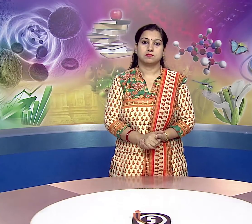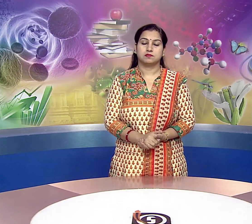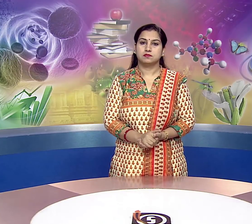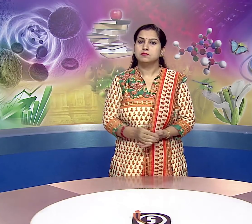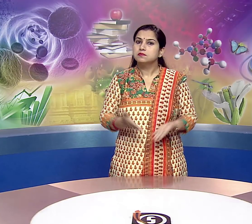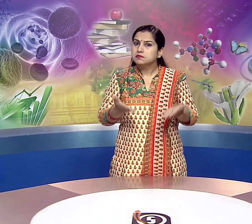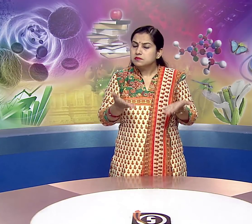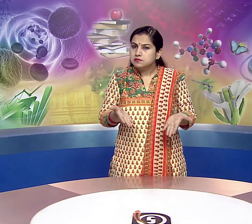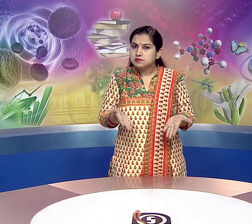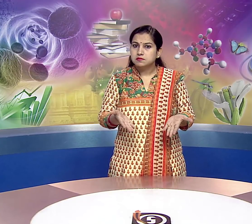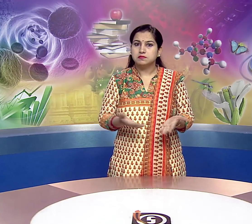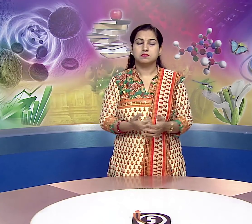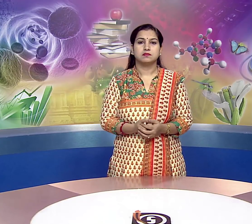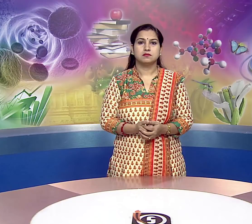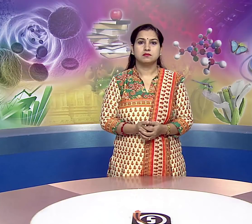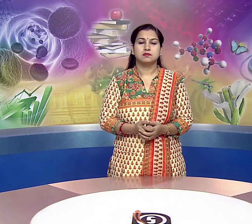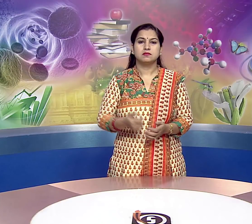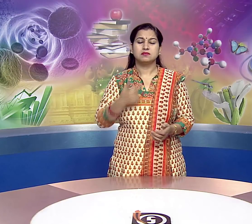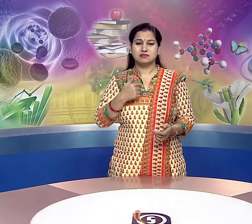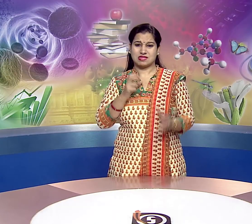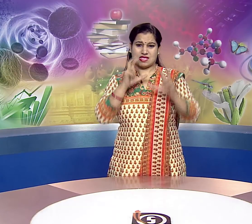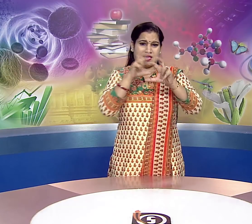that he would not attack anyone